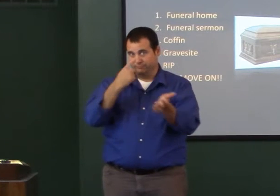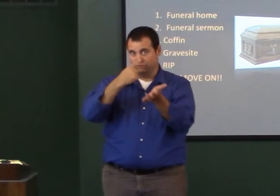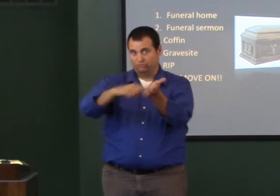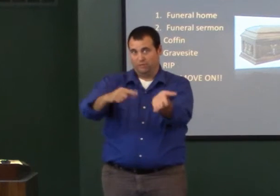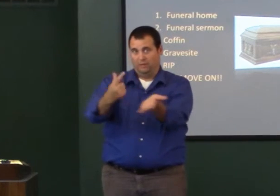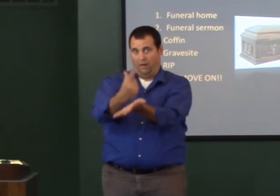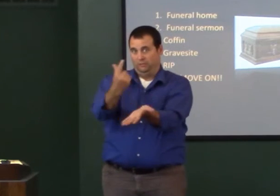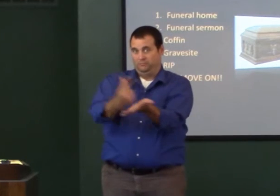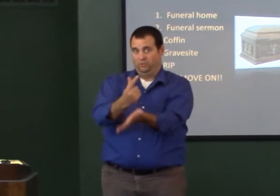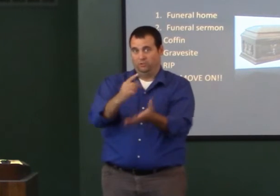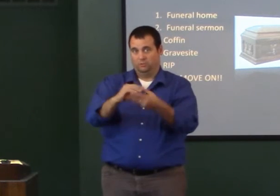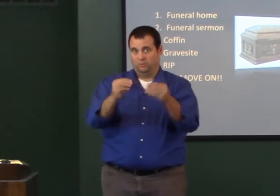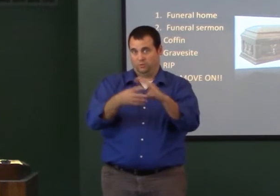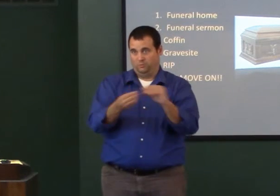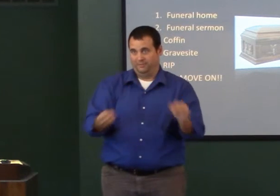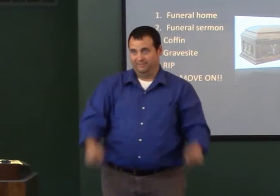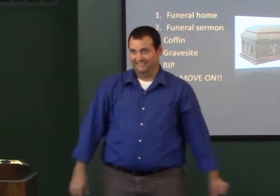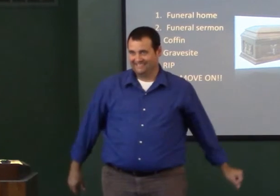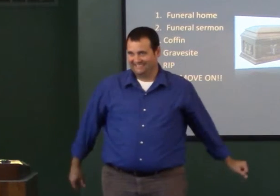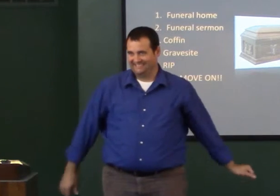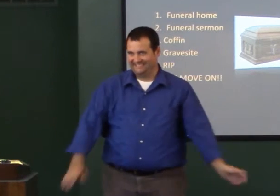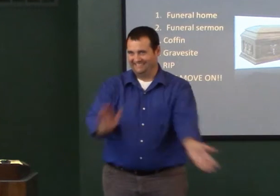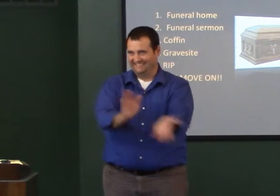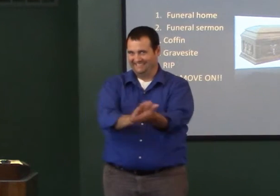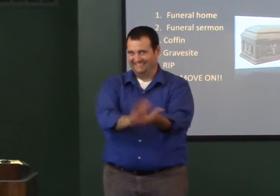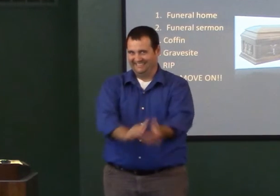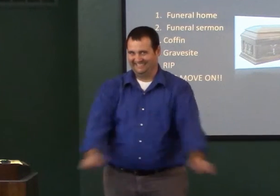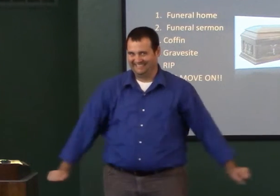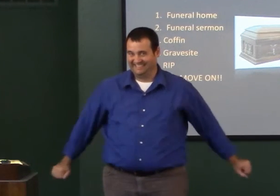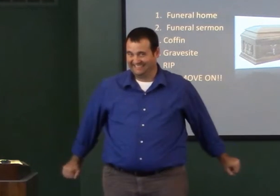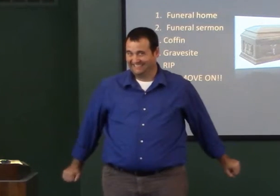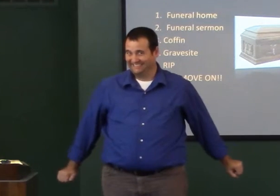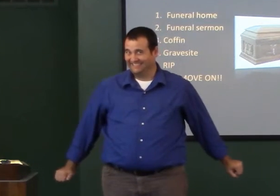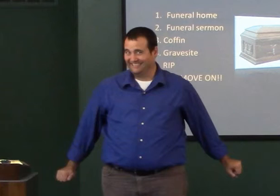not believe, you know, the gospel says that they're gone.